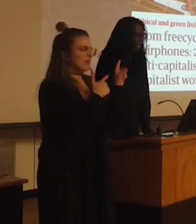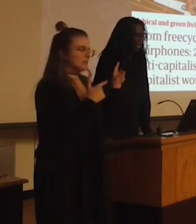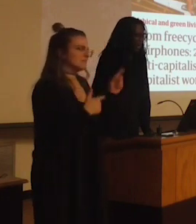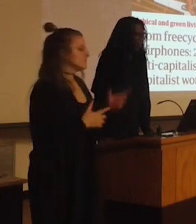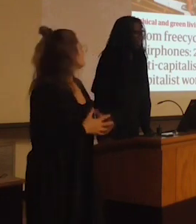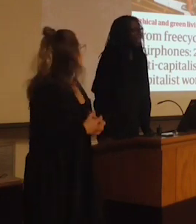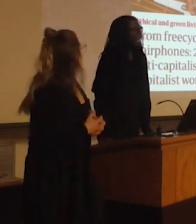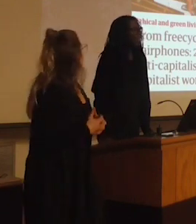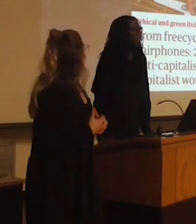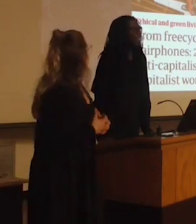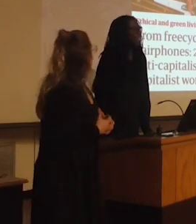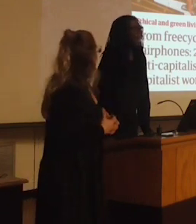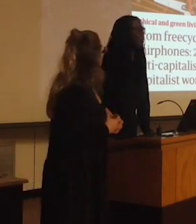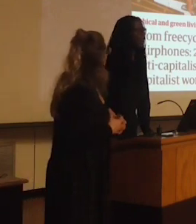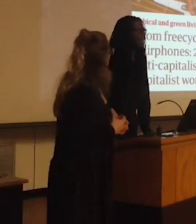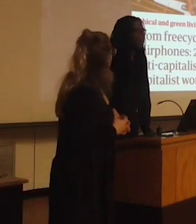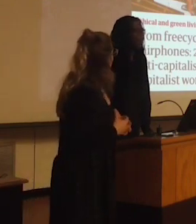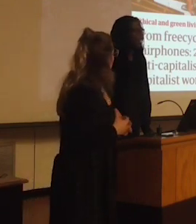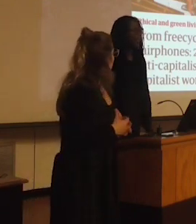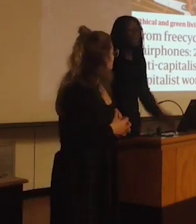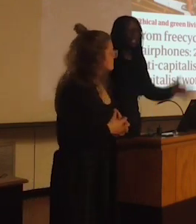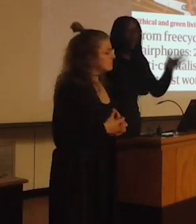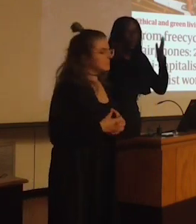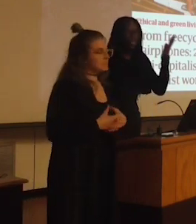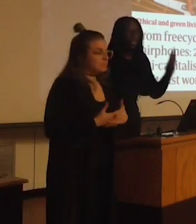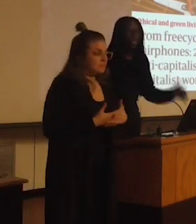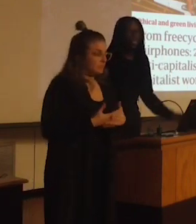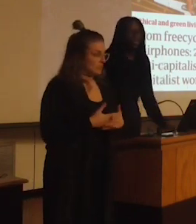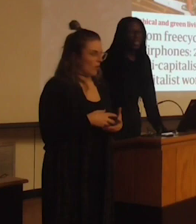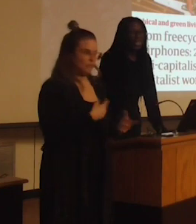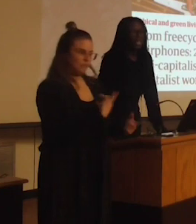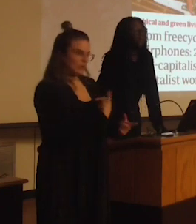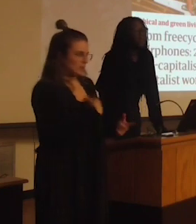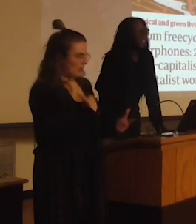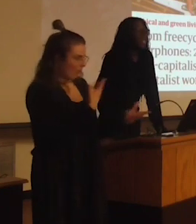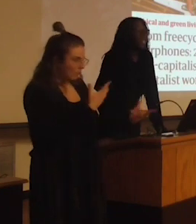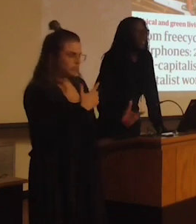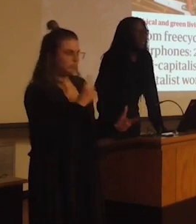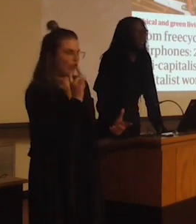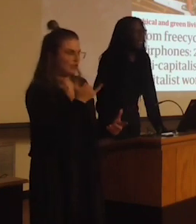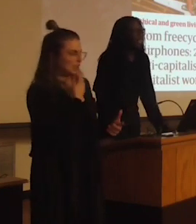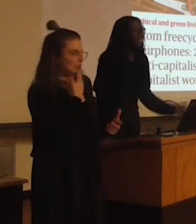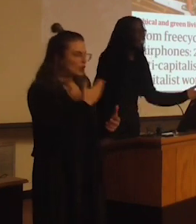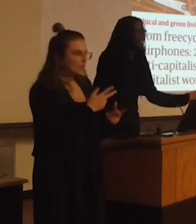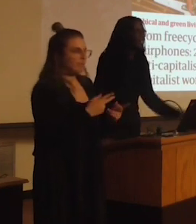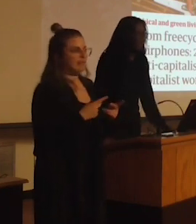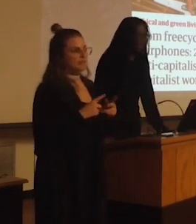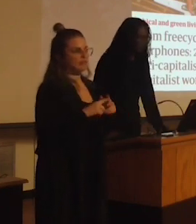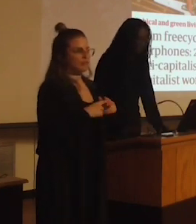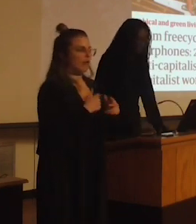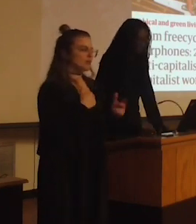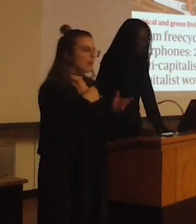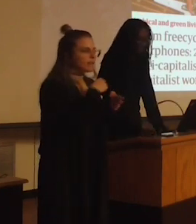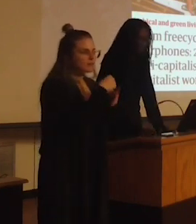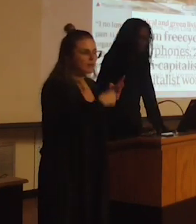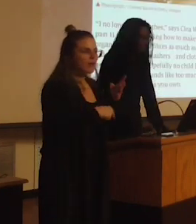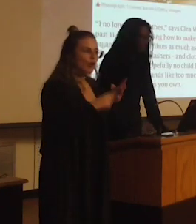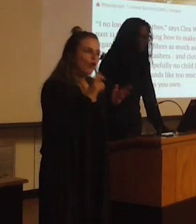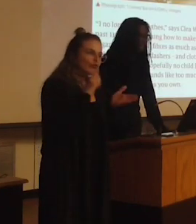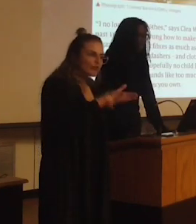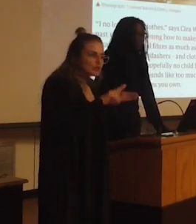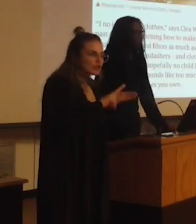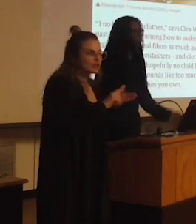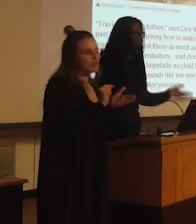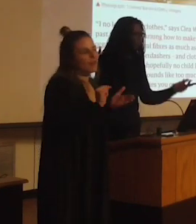lead an anti-capitalist life in a capitalist world. And so we said, oh, this looks like a really good starting place. Let's look at some of the tips that